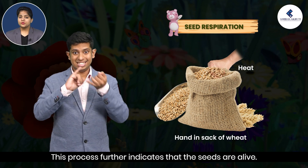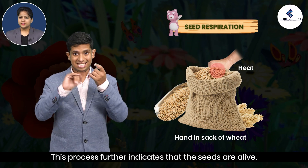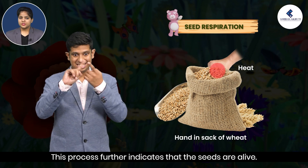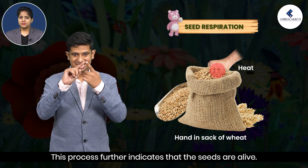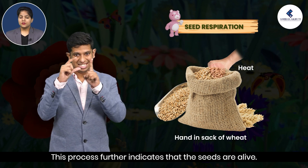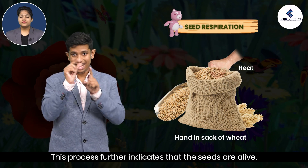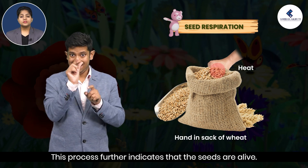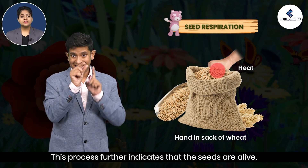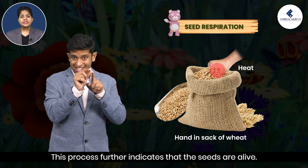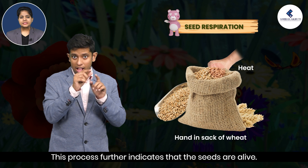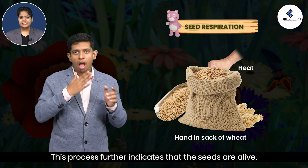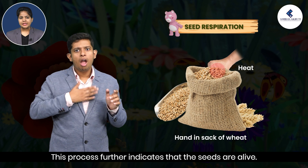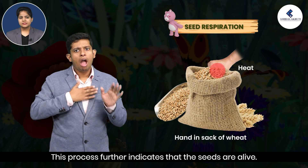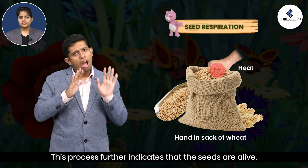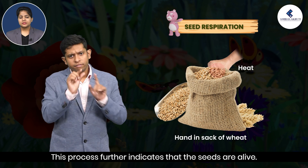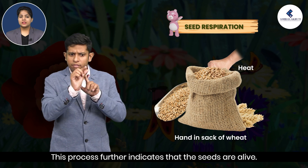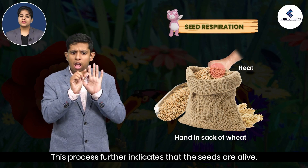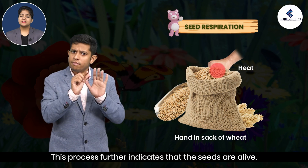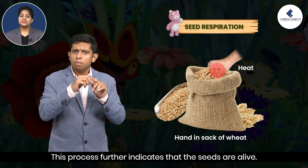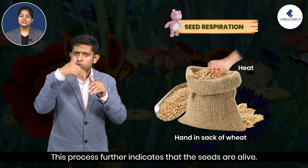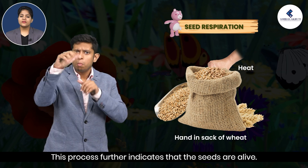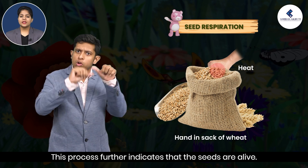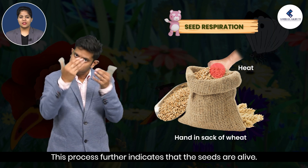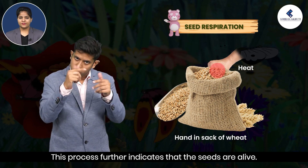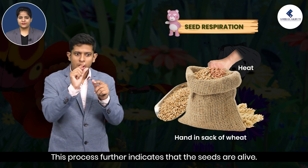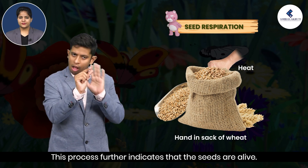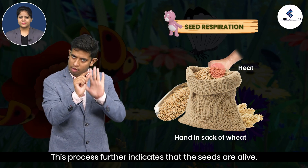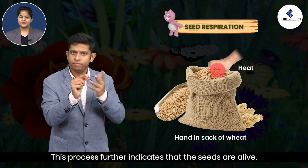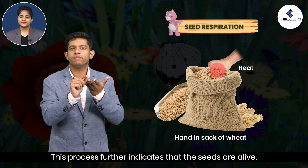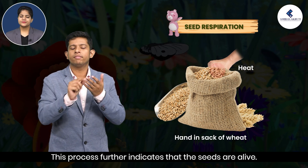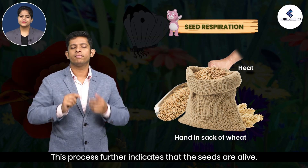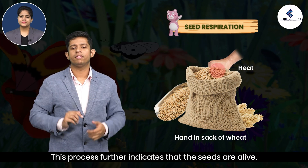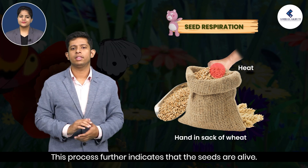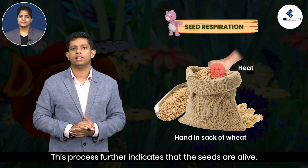This process further indicates that the seeds are alive.